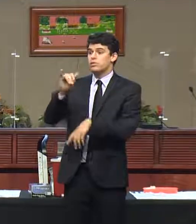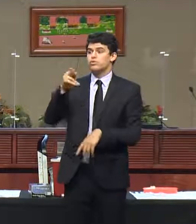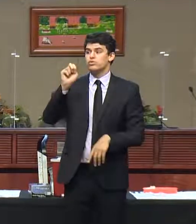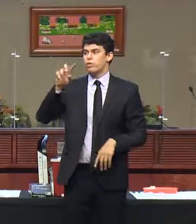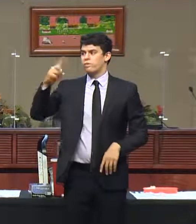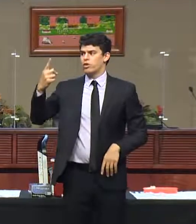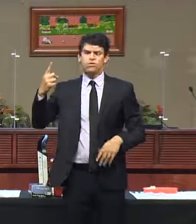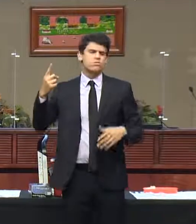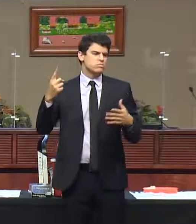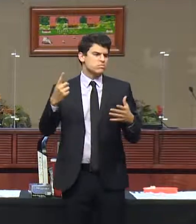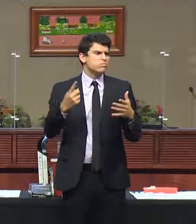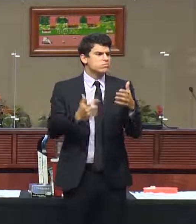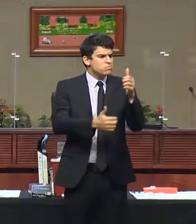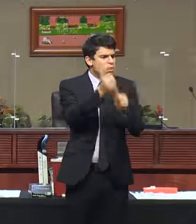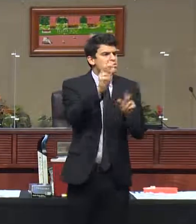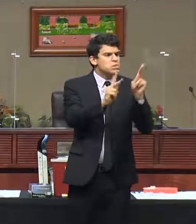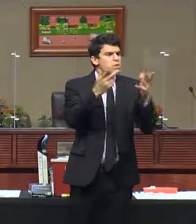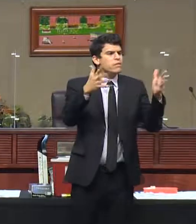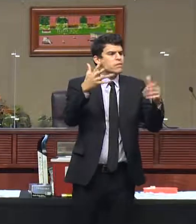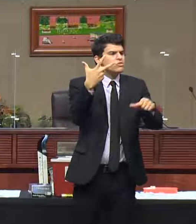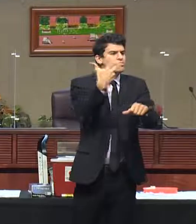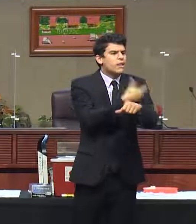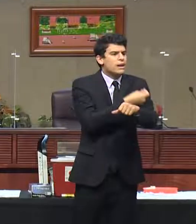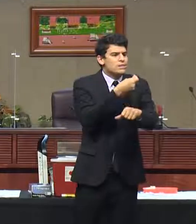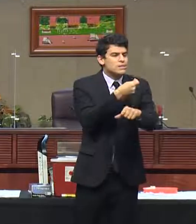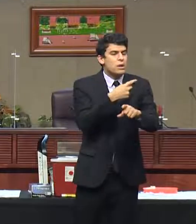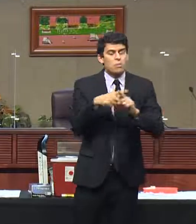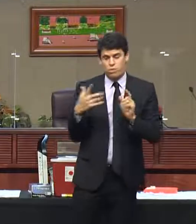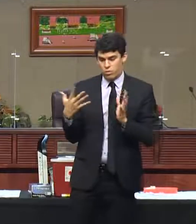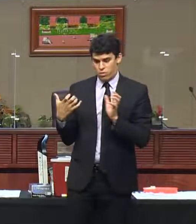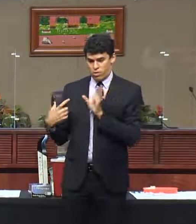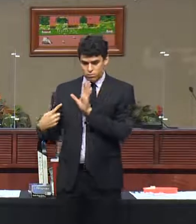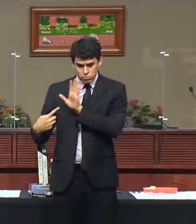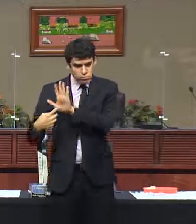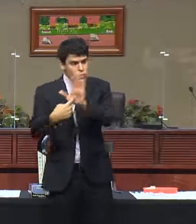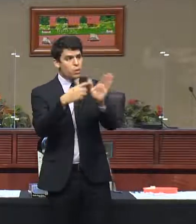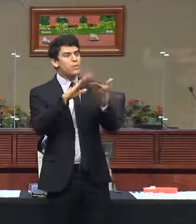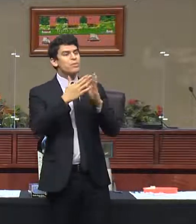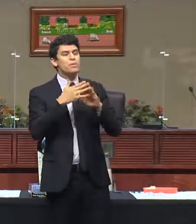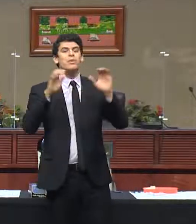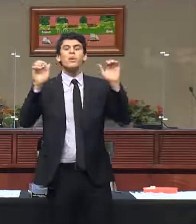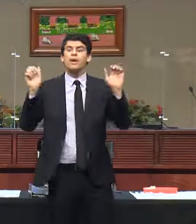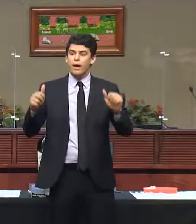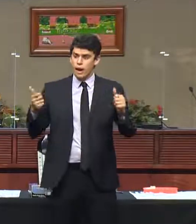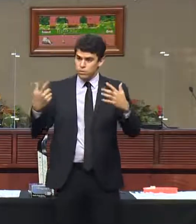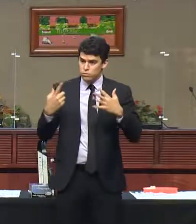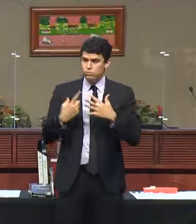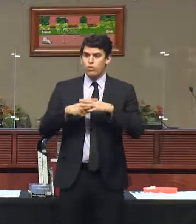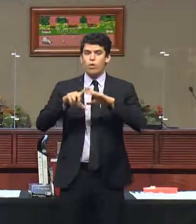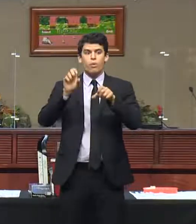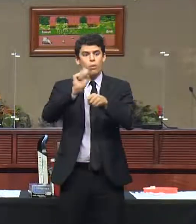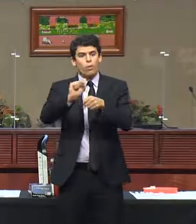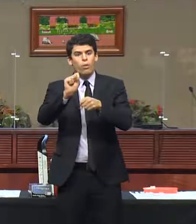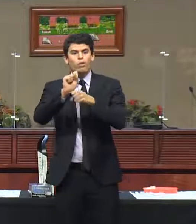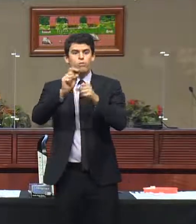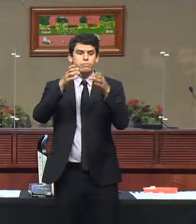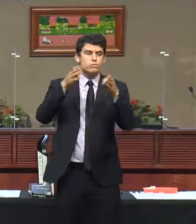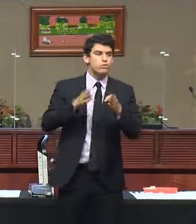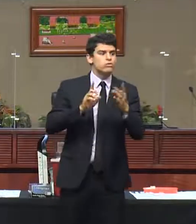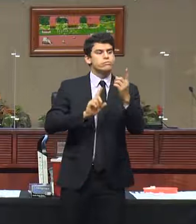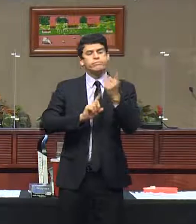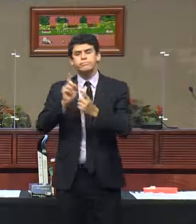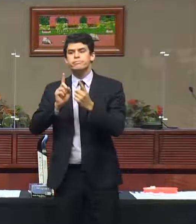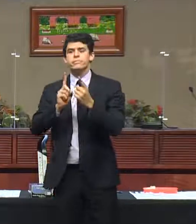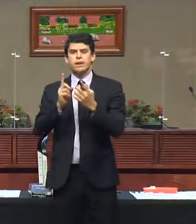want to show the community how to come back in a safe manner. And it's in part supporting our business community